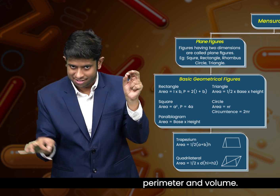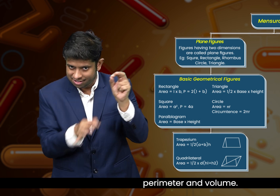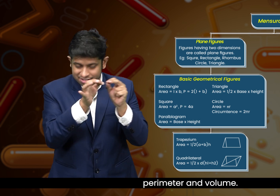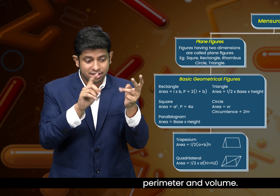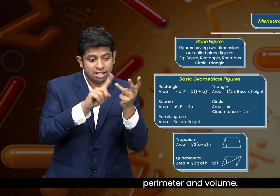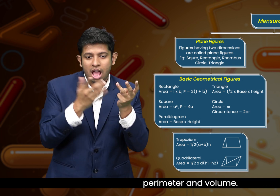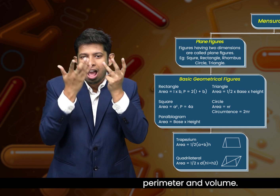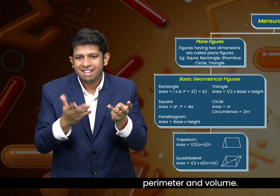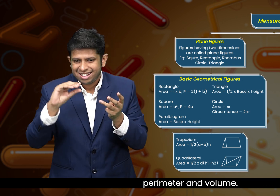volume.